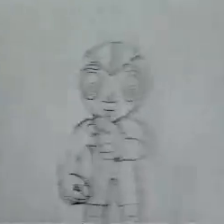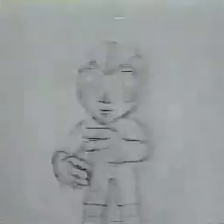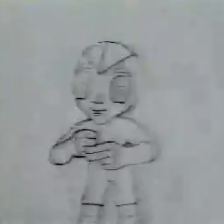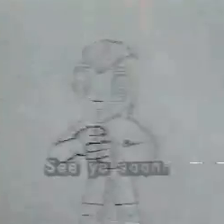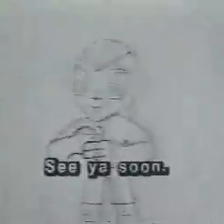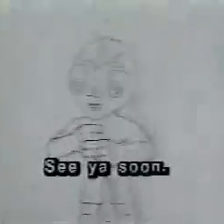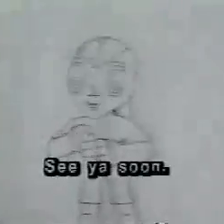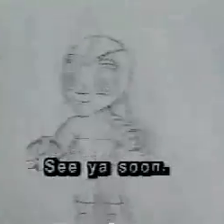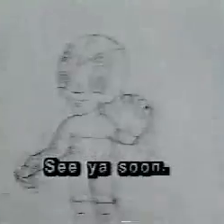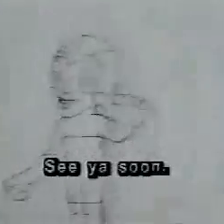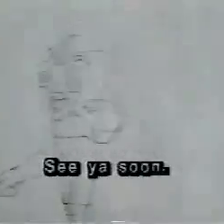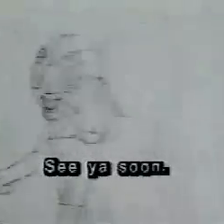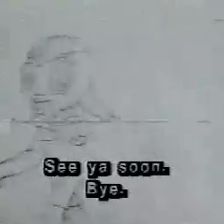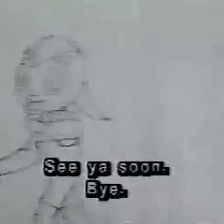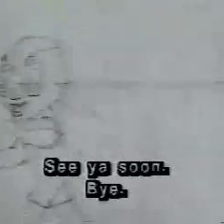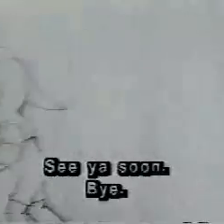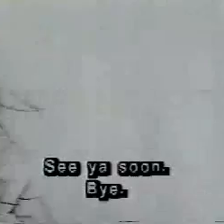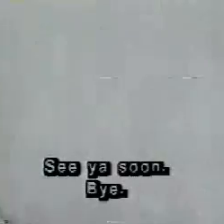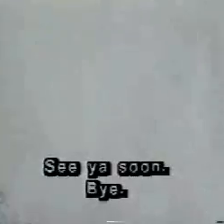See you soon. Bye.